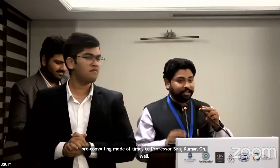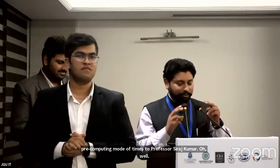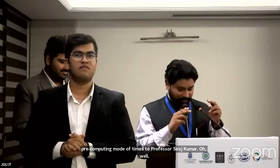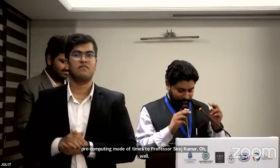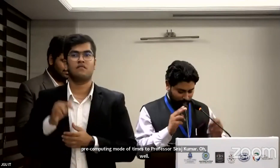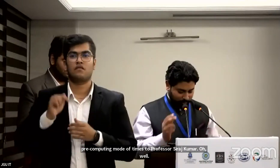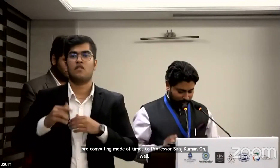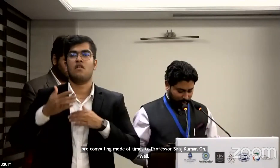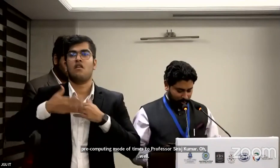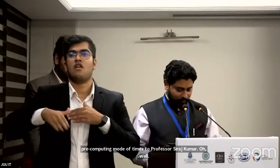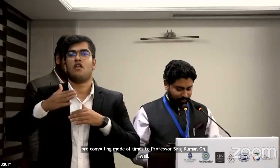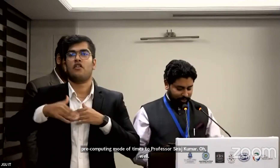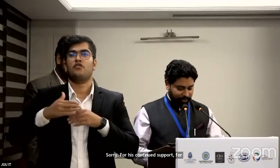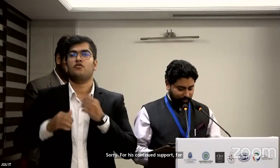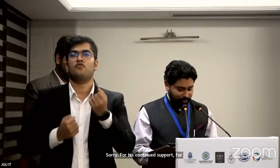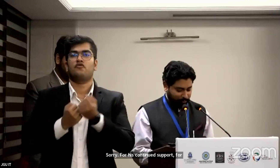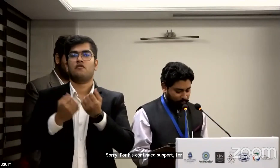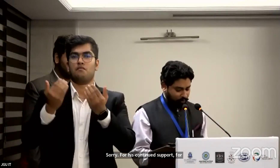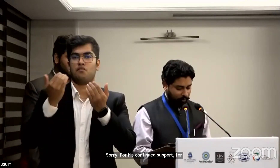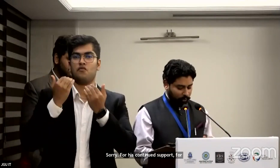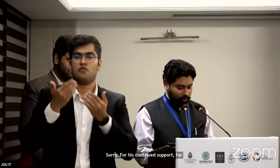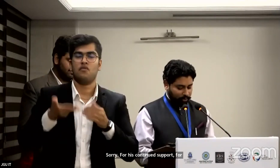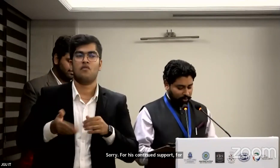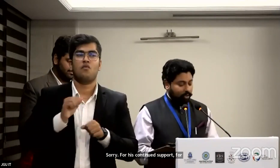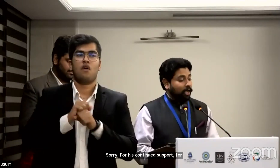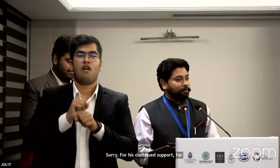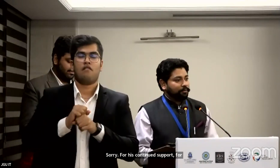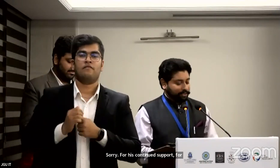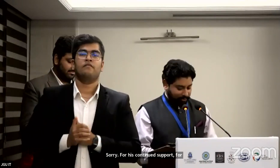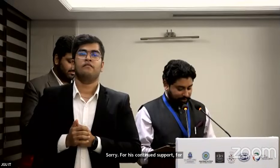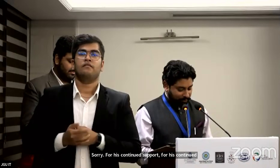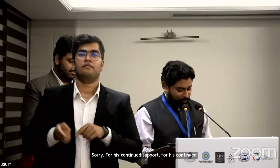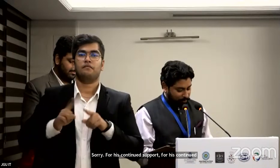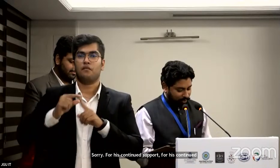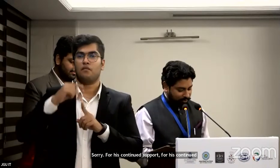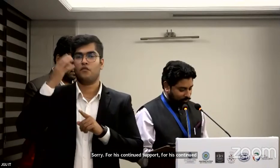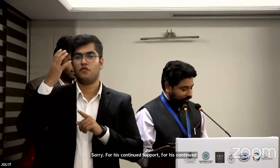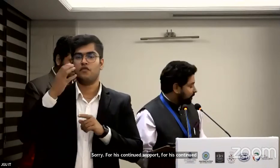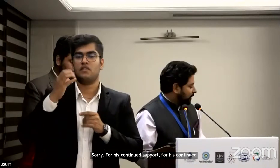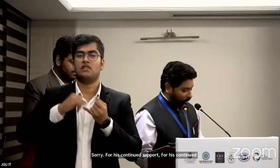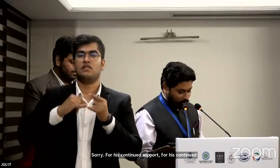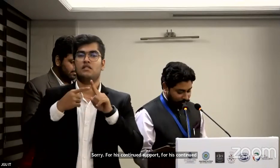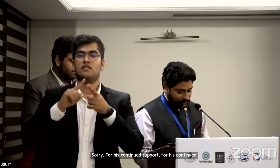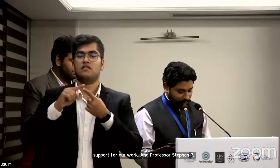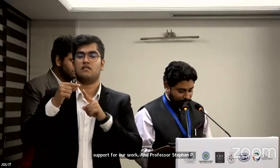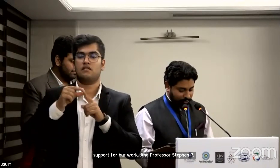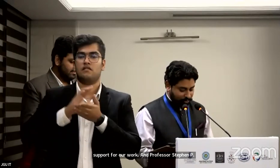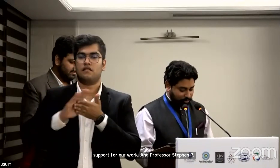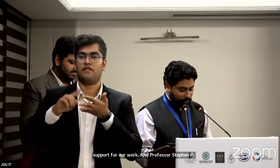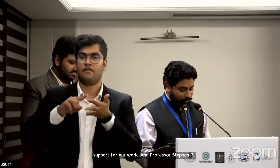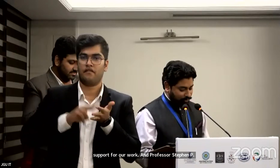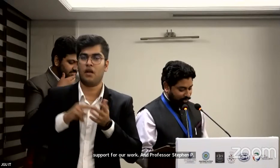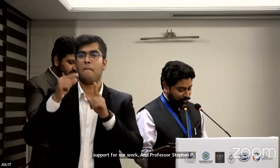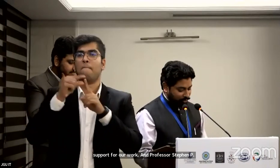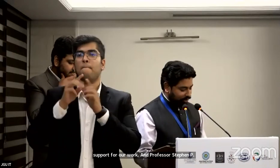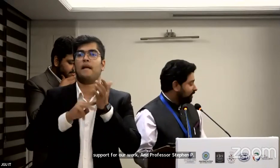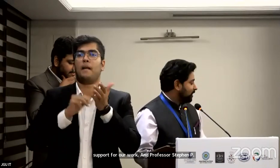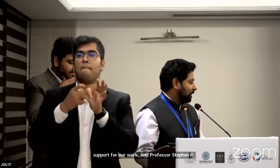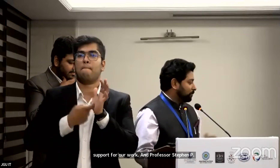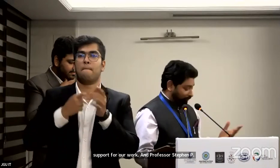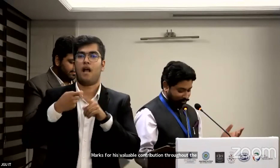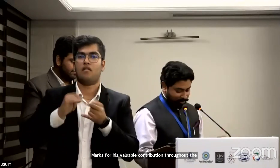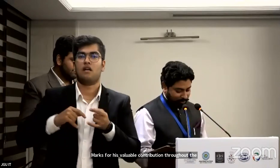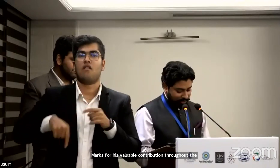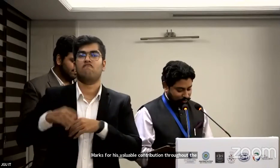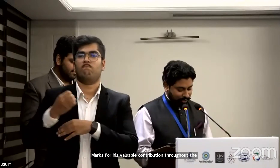his continued support for our work, and Professor Stephen P. Marks for his valuable contribution throughout the day today,